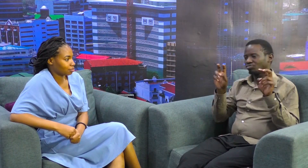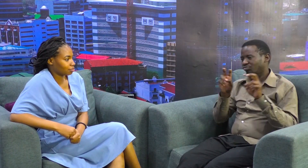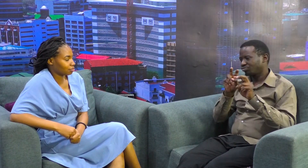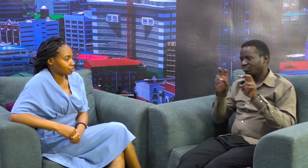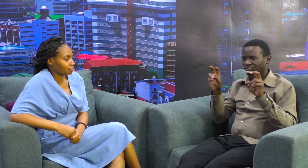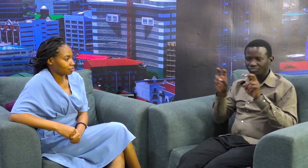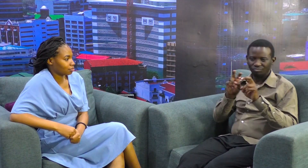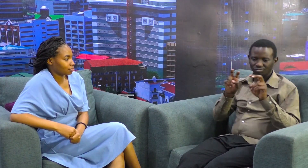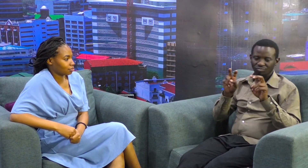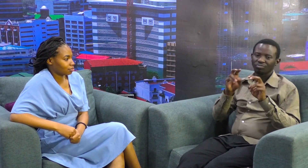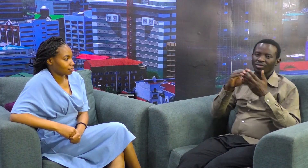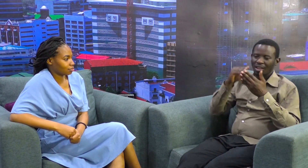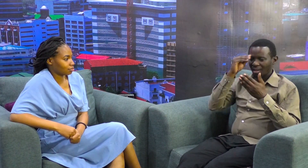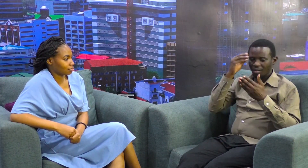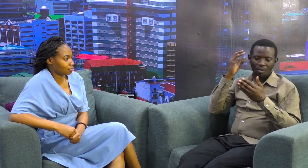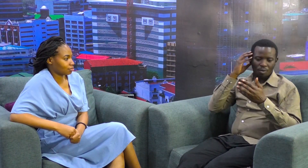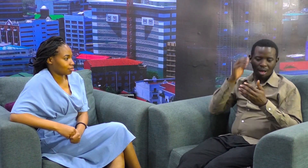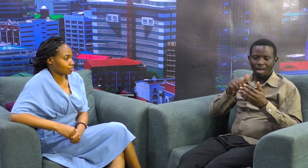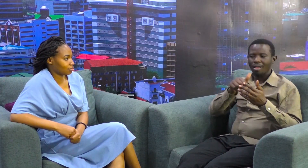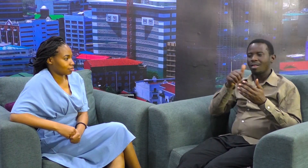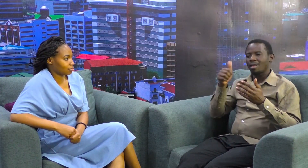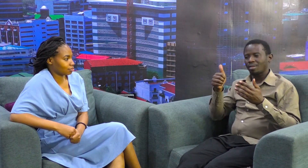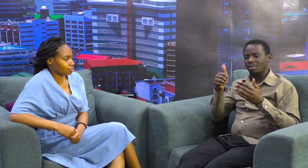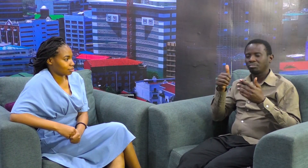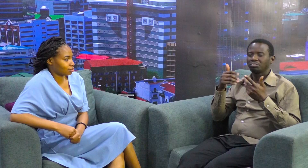Then in Nairobi, I looked for work because I